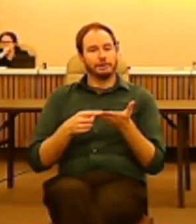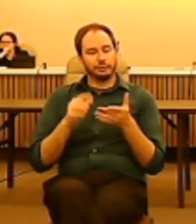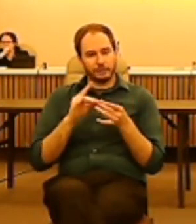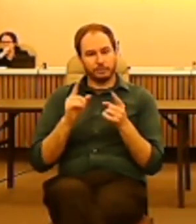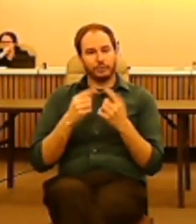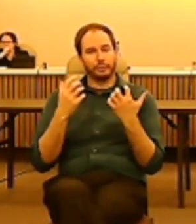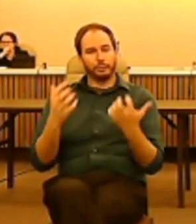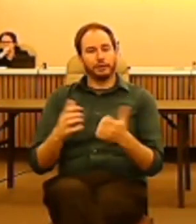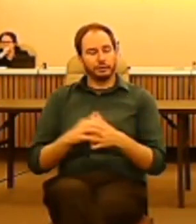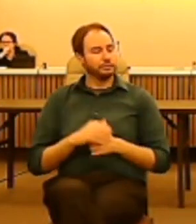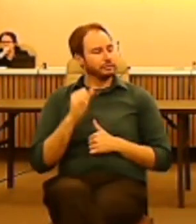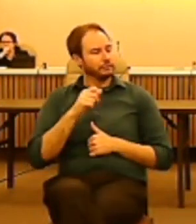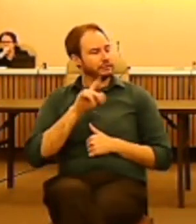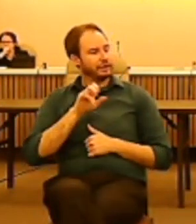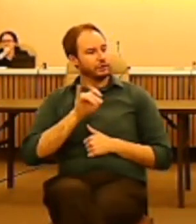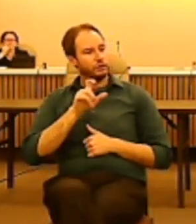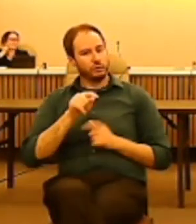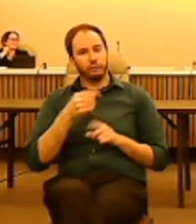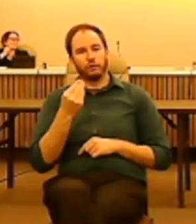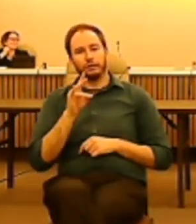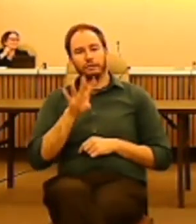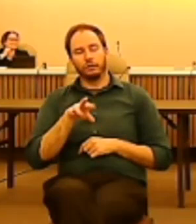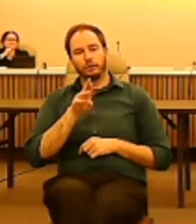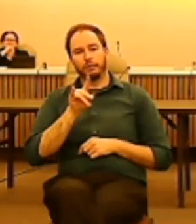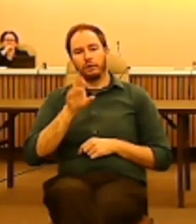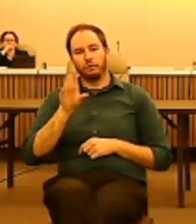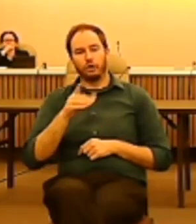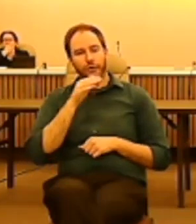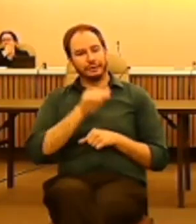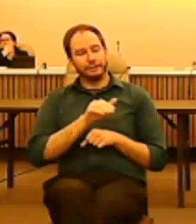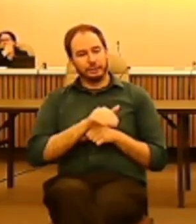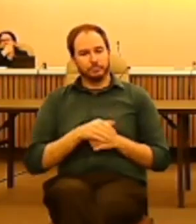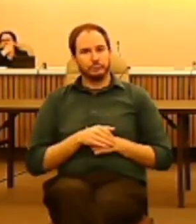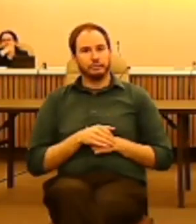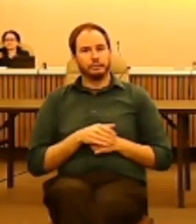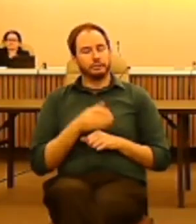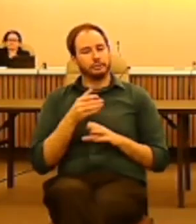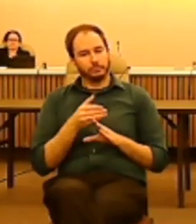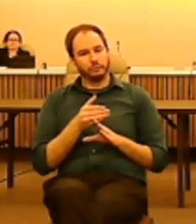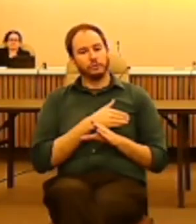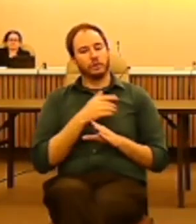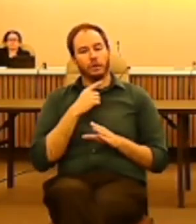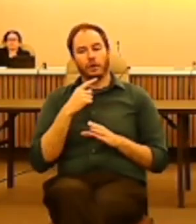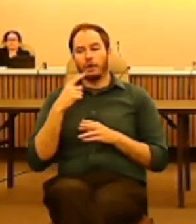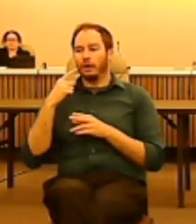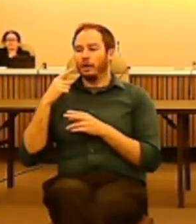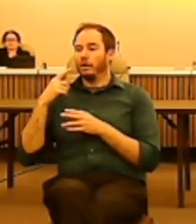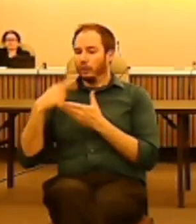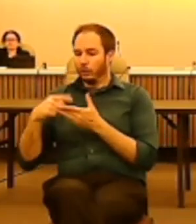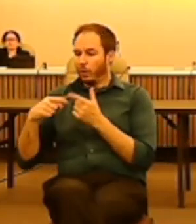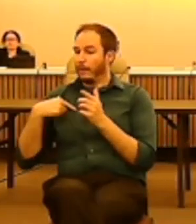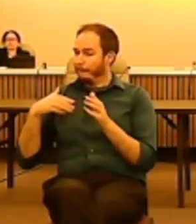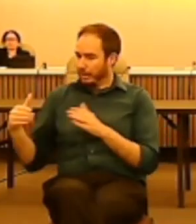Comments from the public? Yes, Kevin Yost, 1474 Middle Road. Good evening. Before I talk about what I was going to talk about, just a